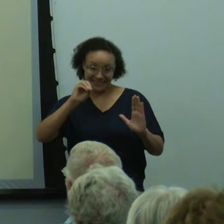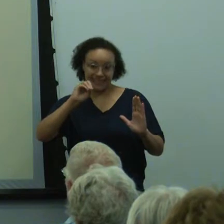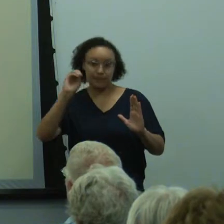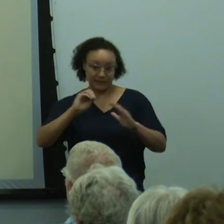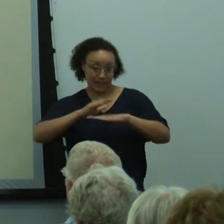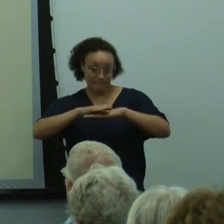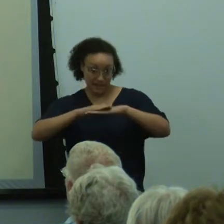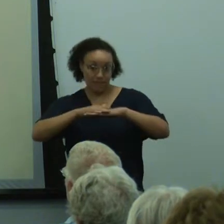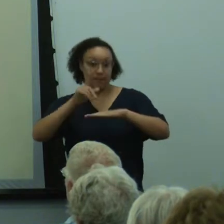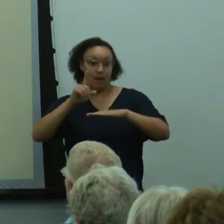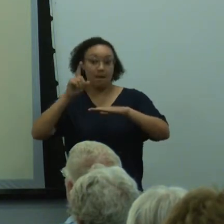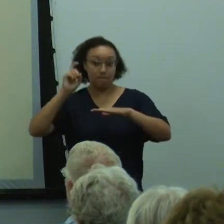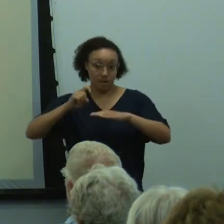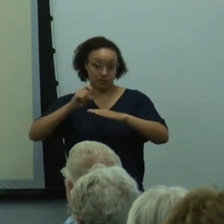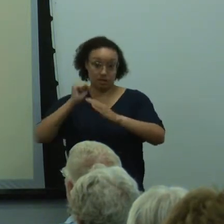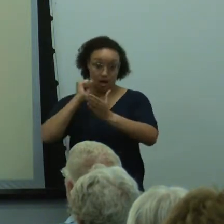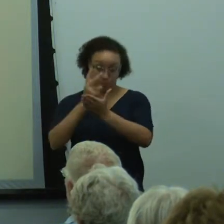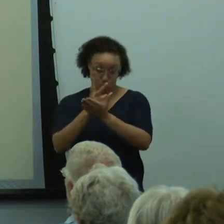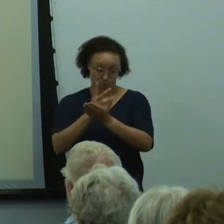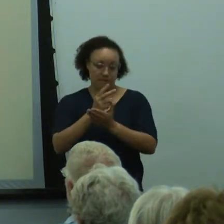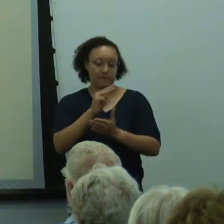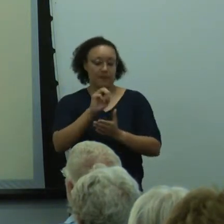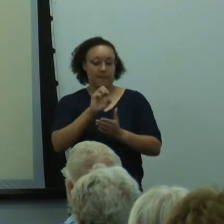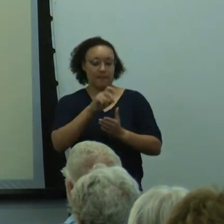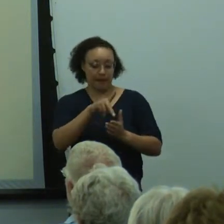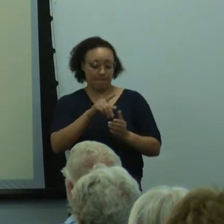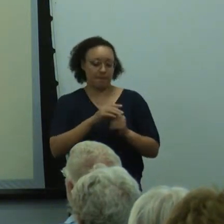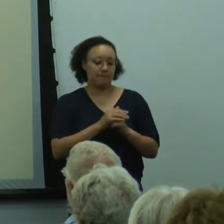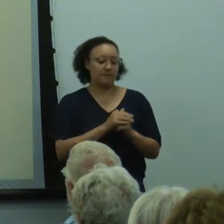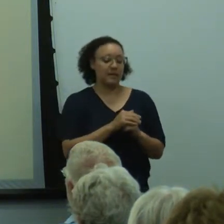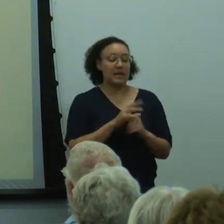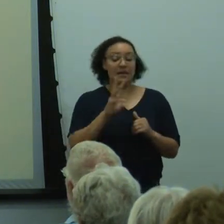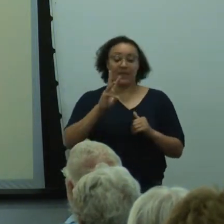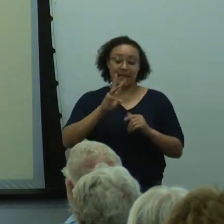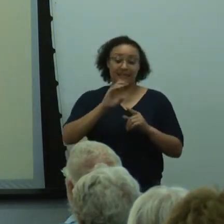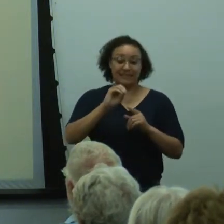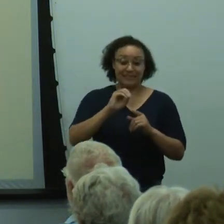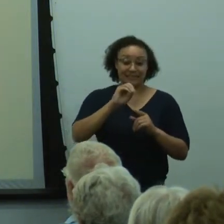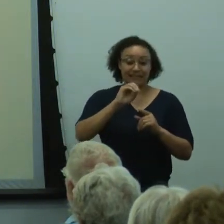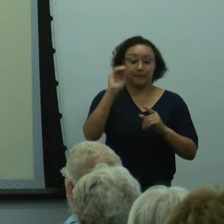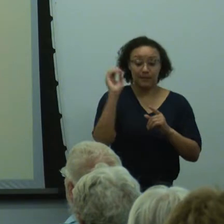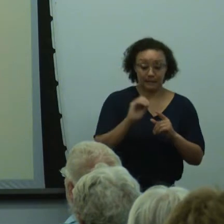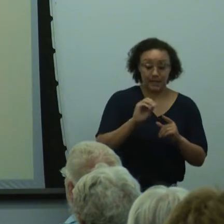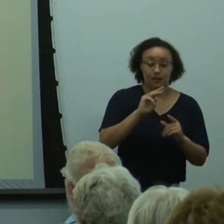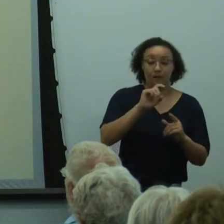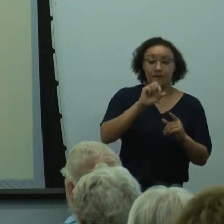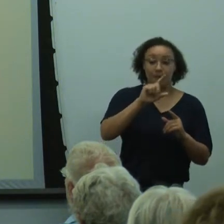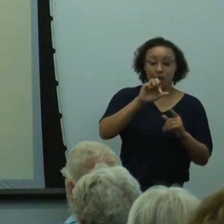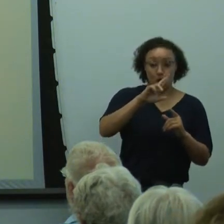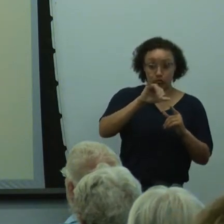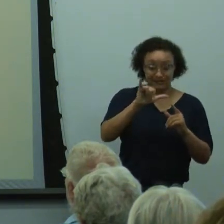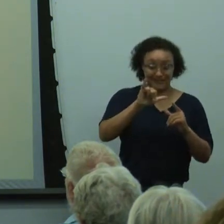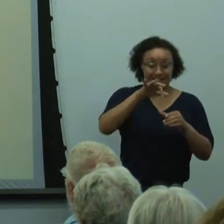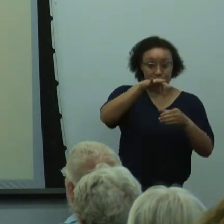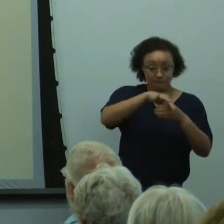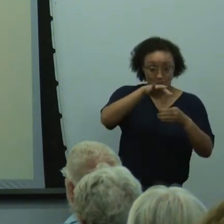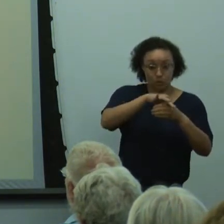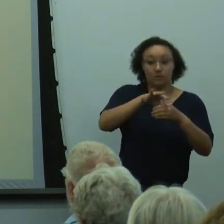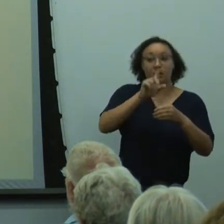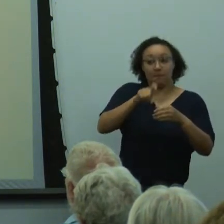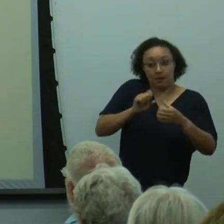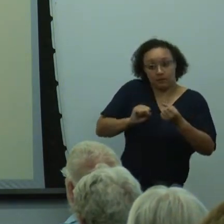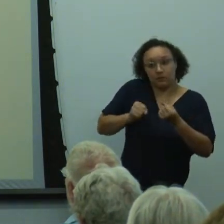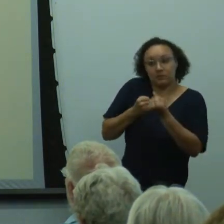that 60%, at least 50% of the minority party votes in favor of the redrawing. So you have 100